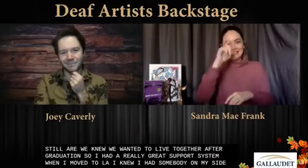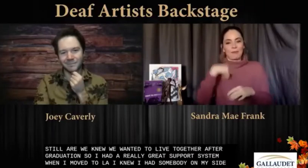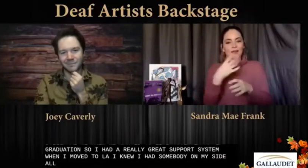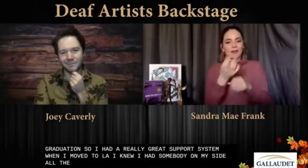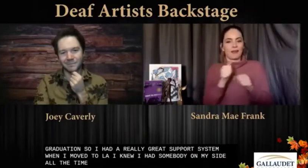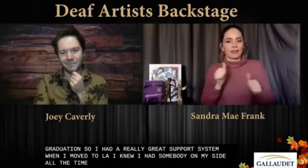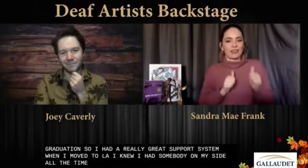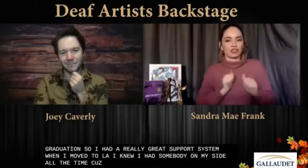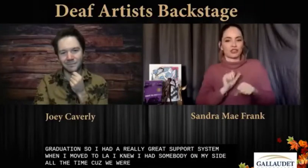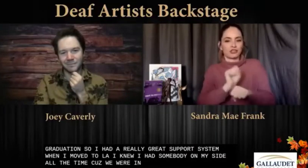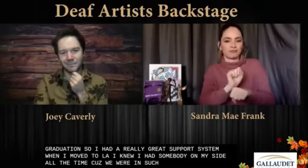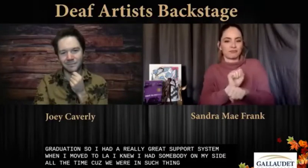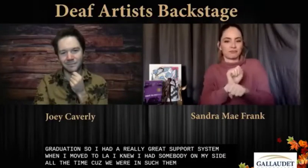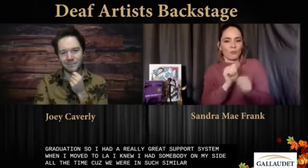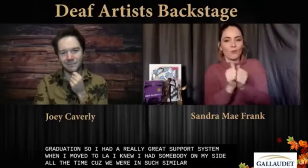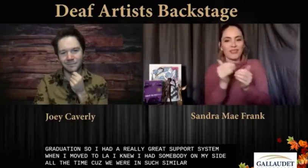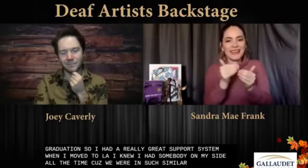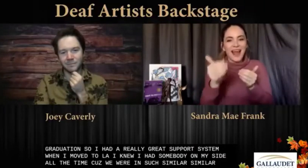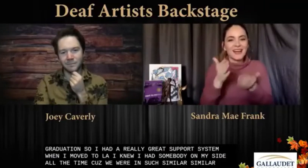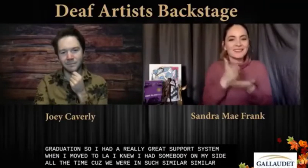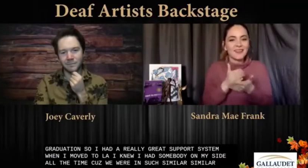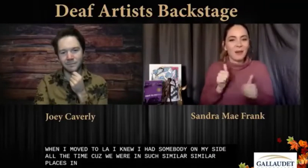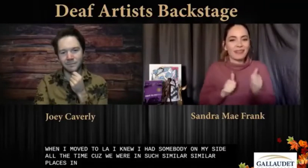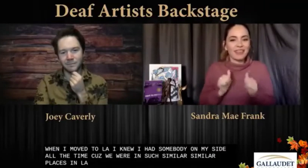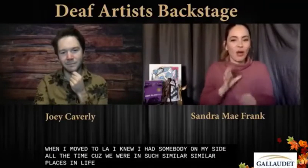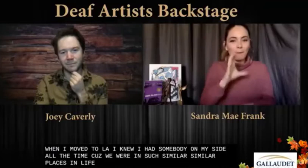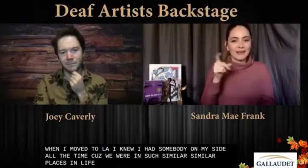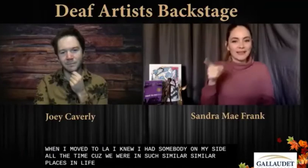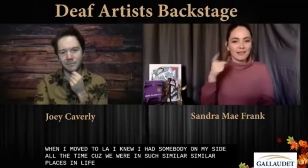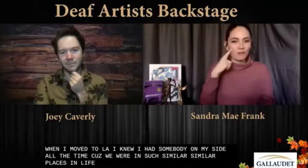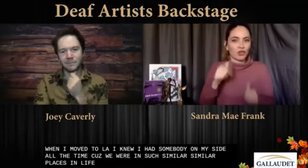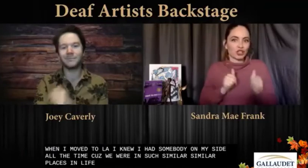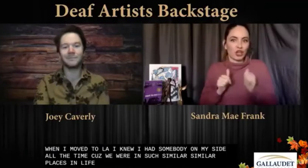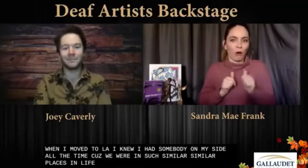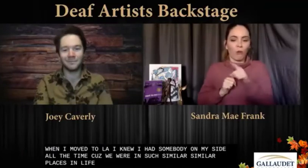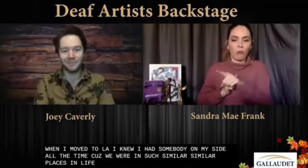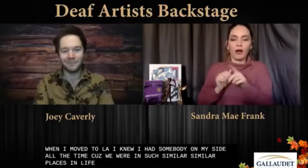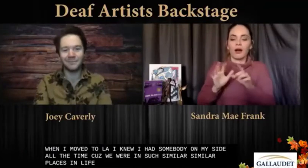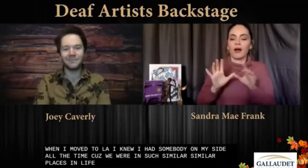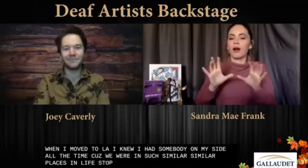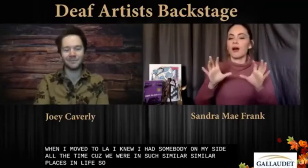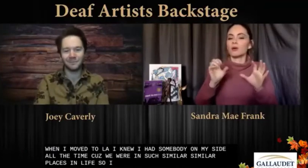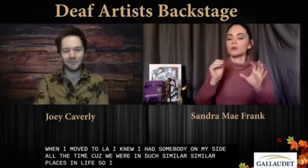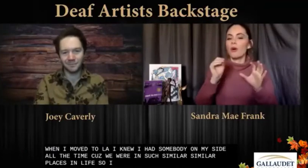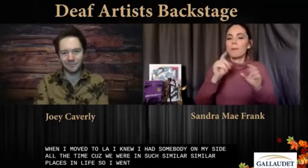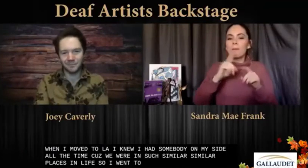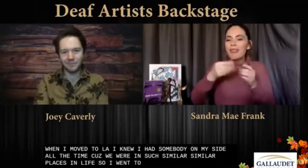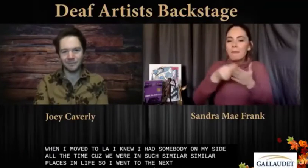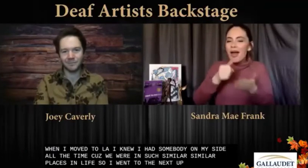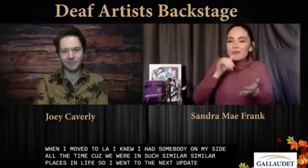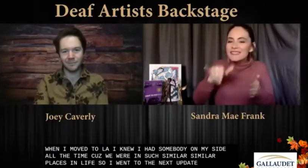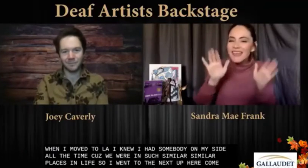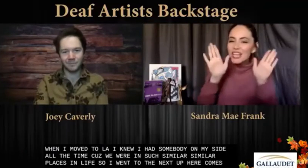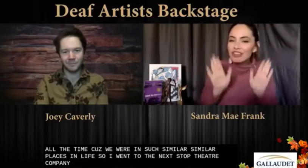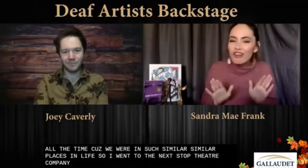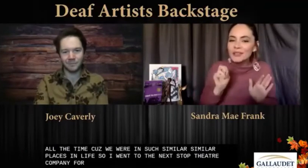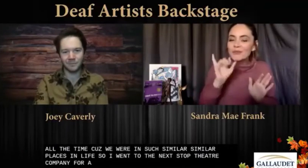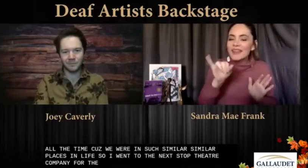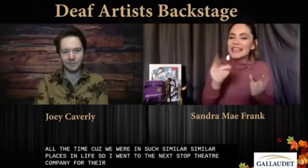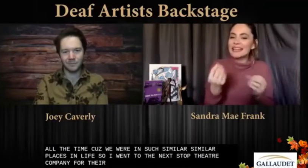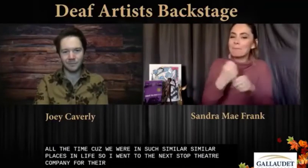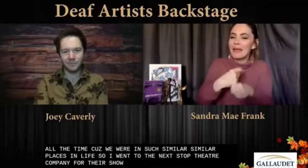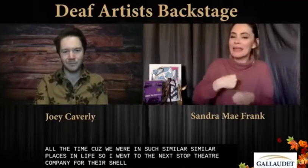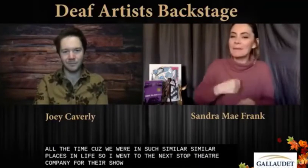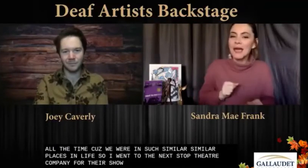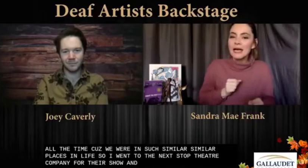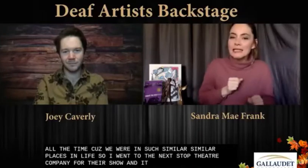all the time because we were in such similar similar places in life so I went to the Next Stop Theatre Company for their